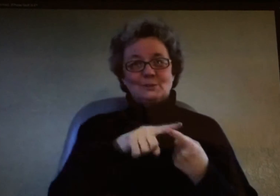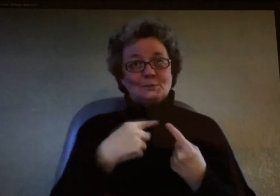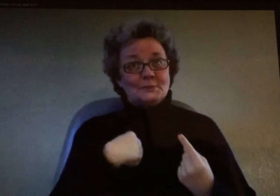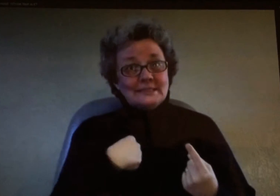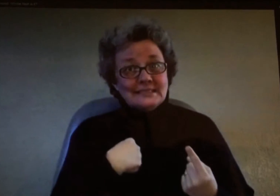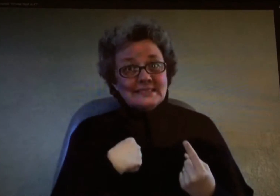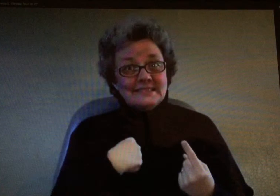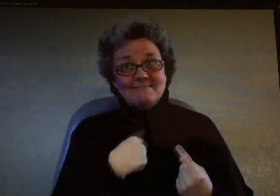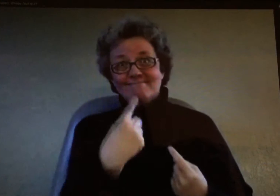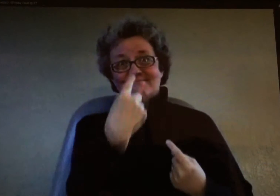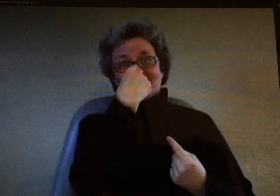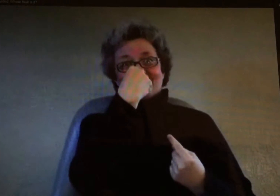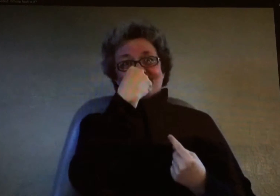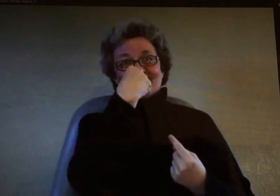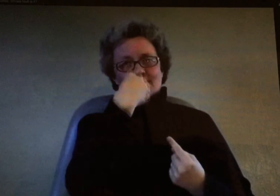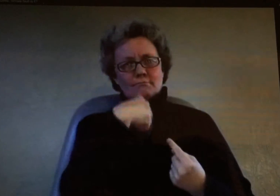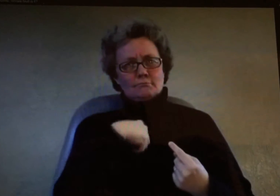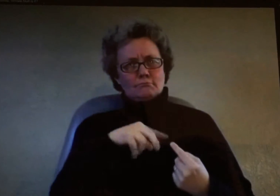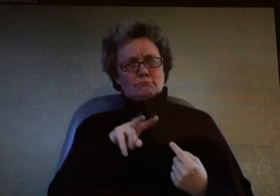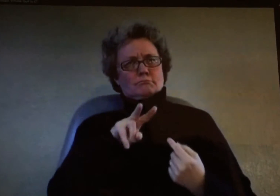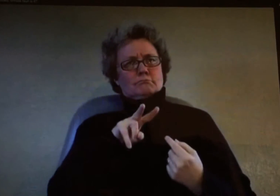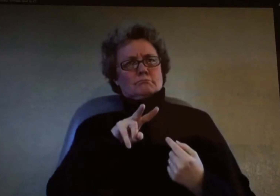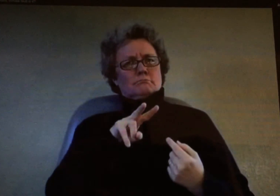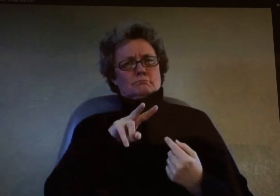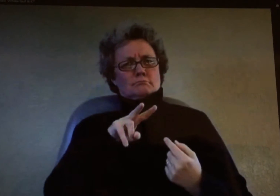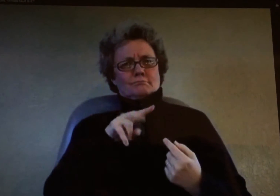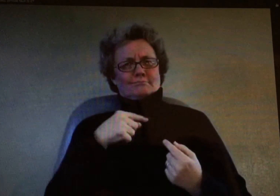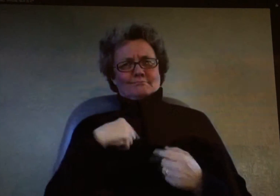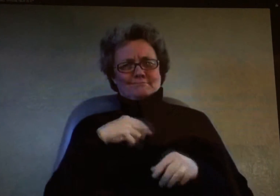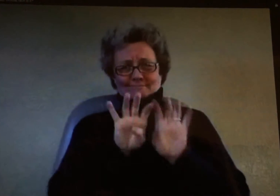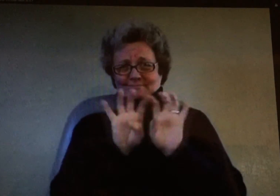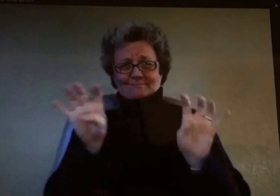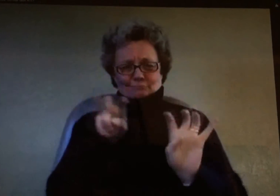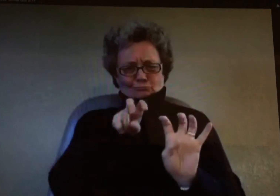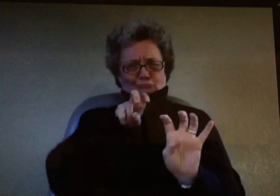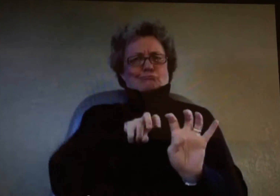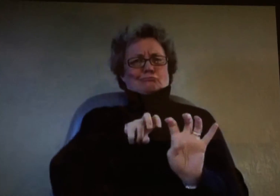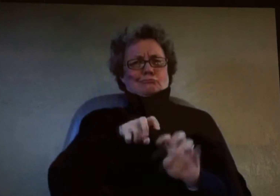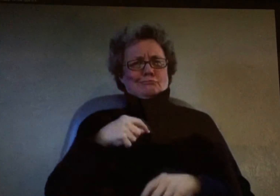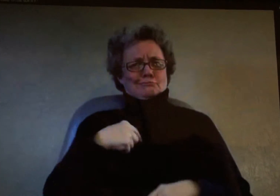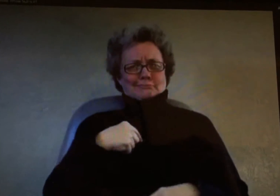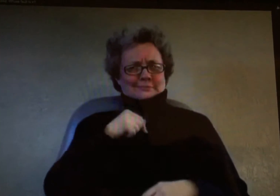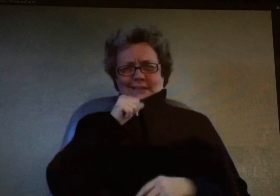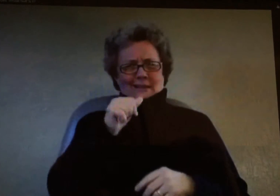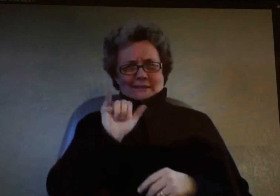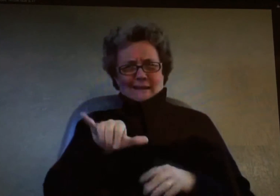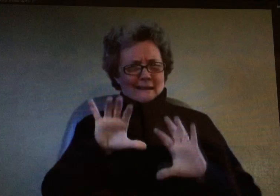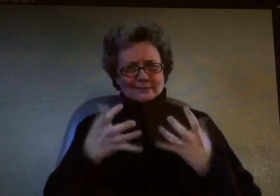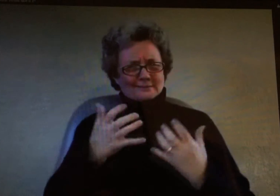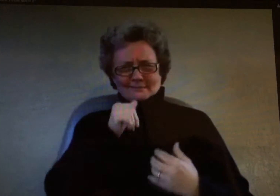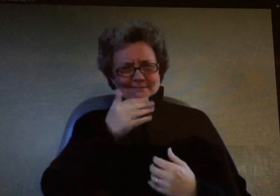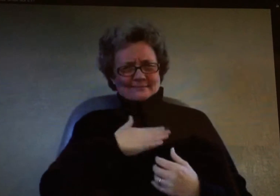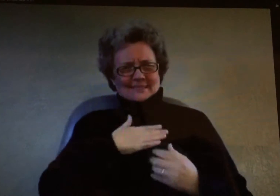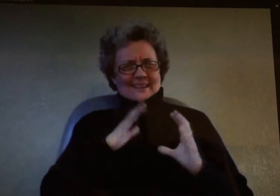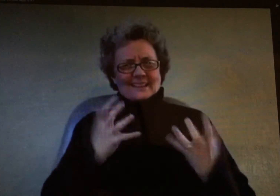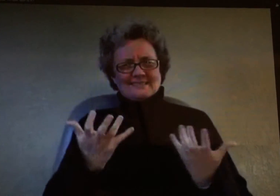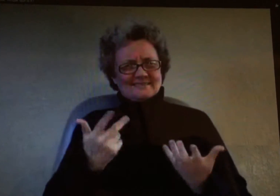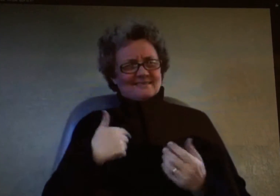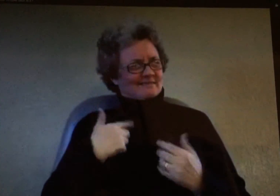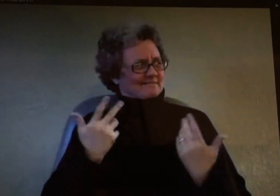So the teacher got up in front of the class and she wanted to volunteer, and she pointed at me. And I wasn't even in front of the class. It wasn't even my